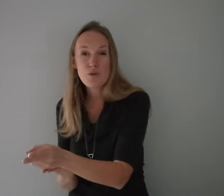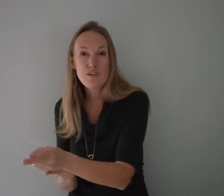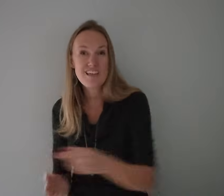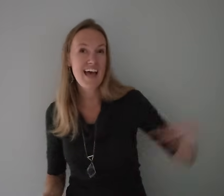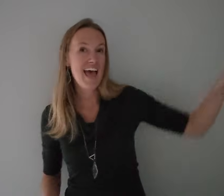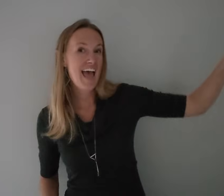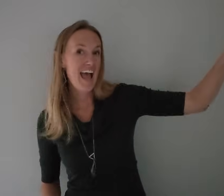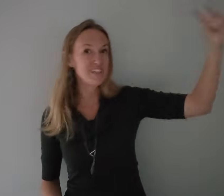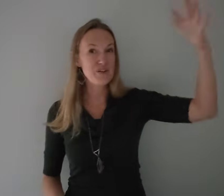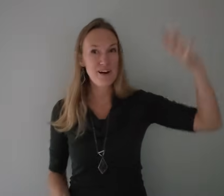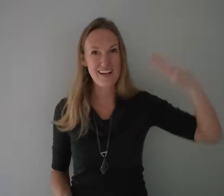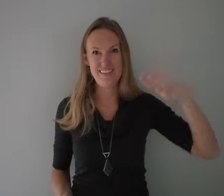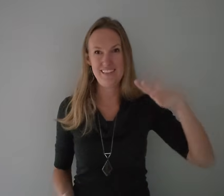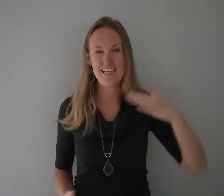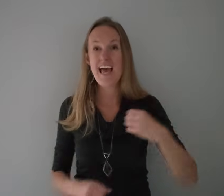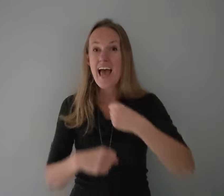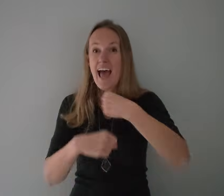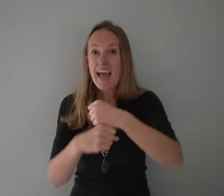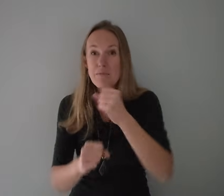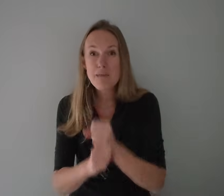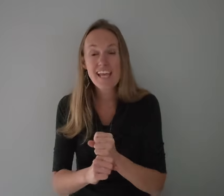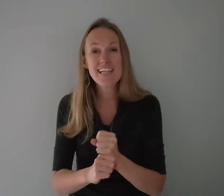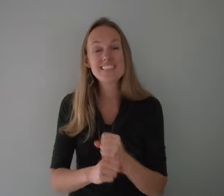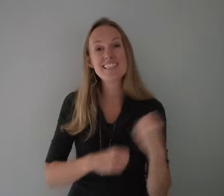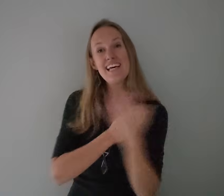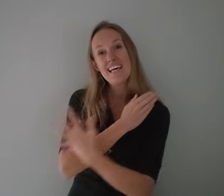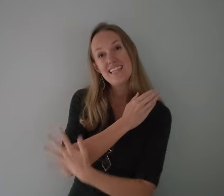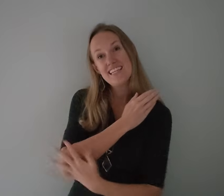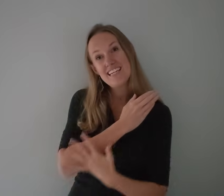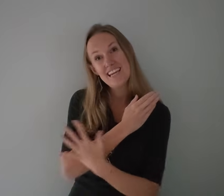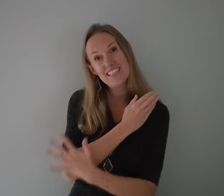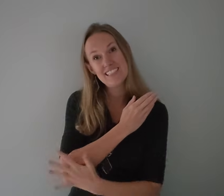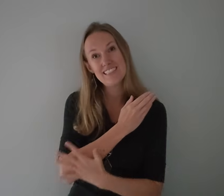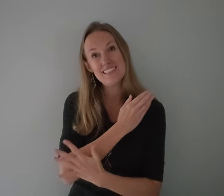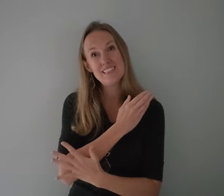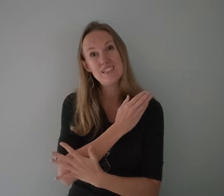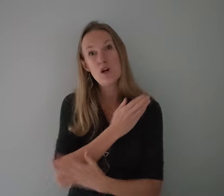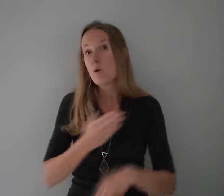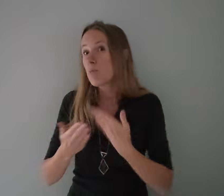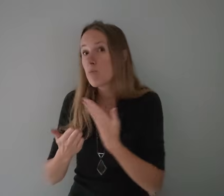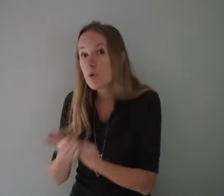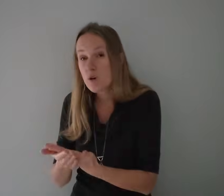truth and grace, and makes the nations